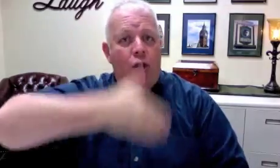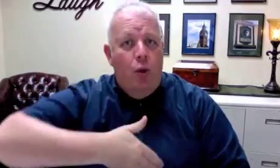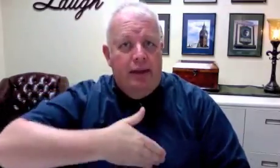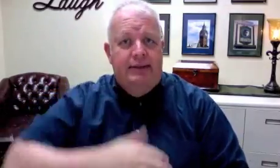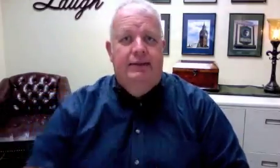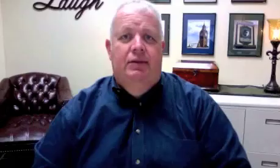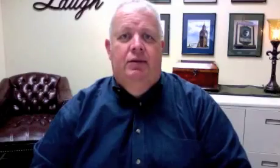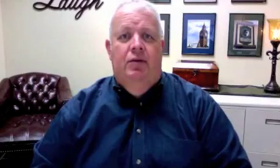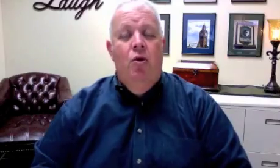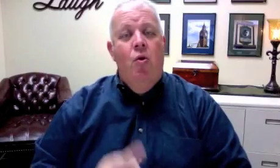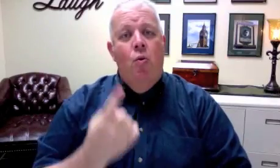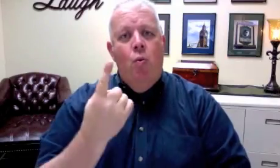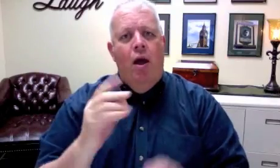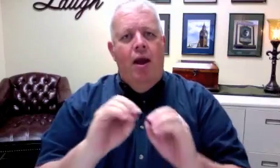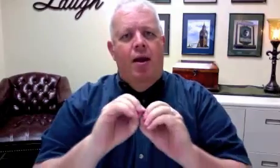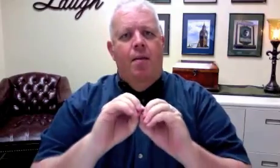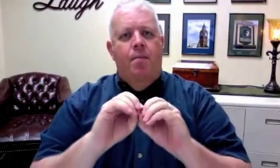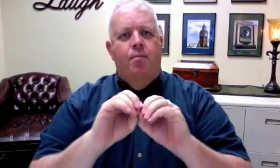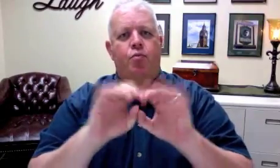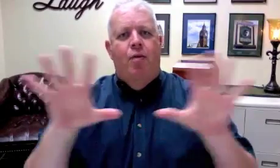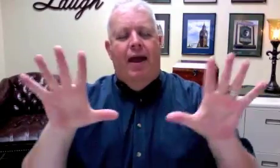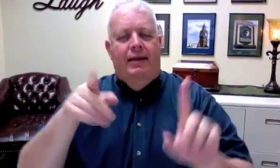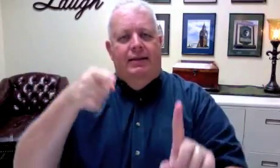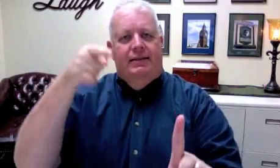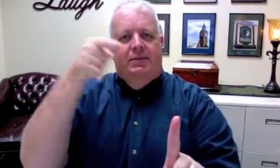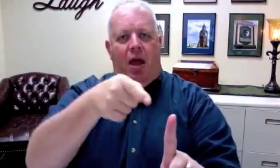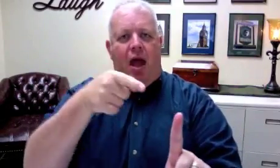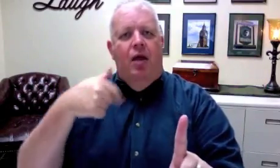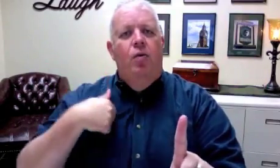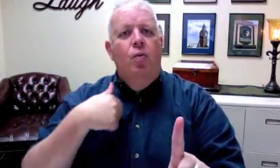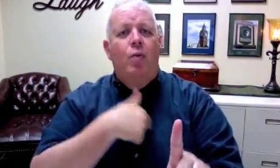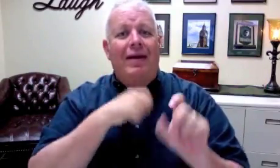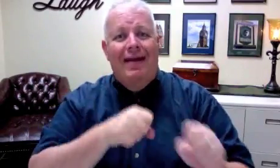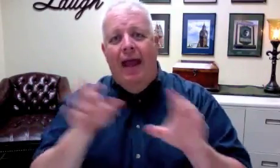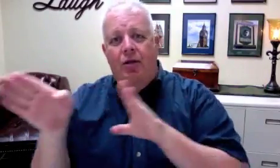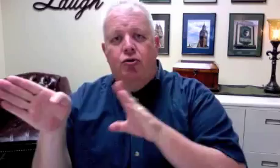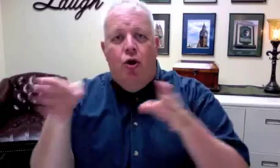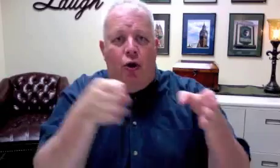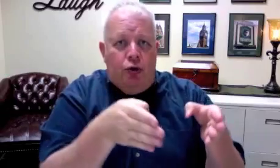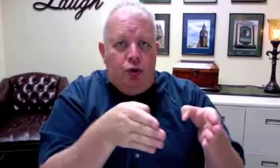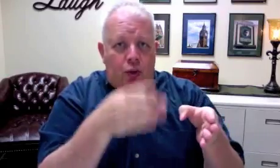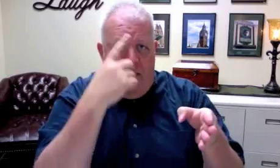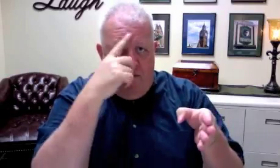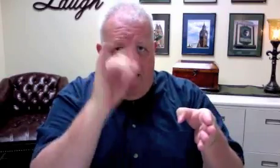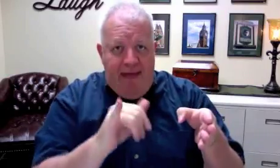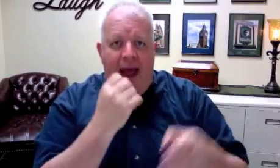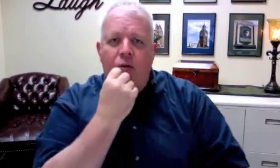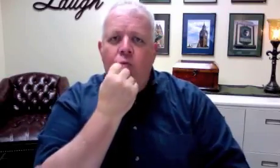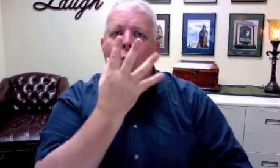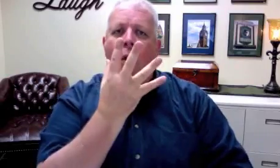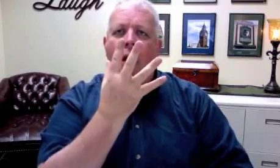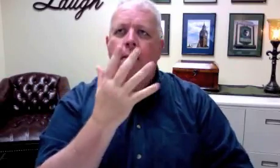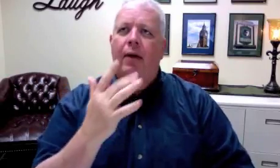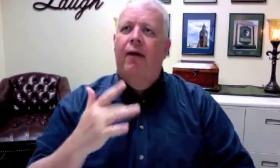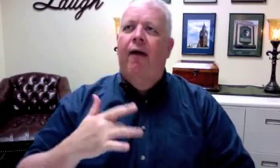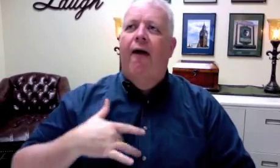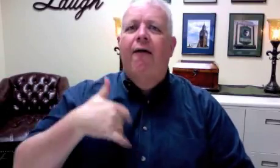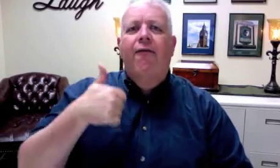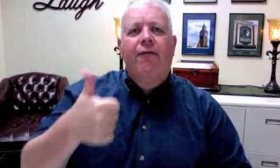One bright spot that we can turn to for that warm, feel-good experience